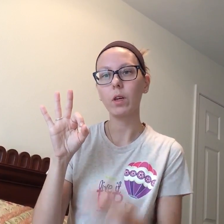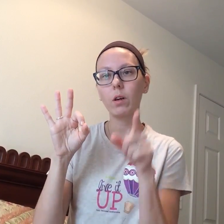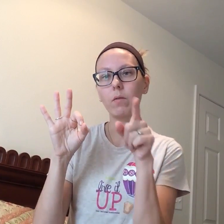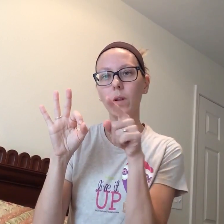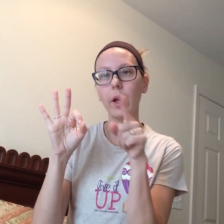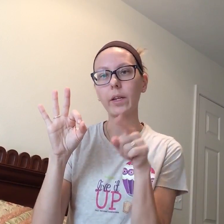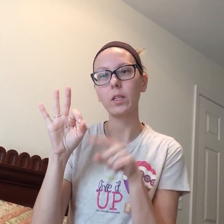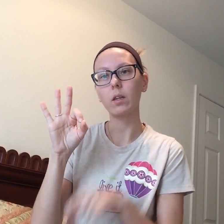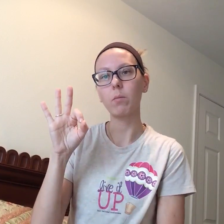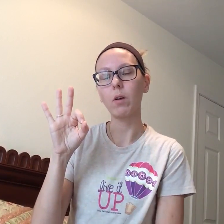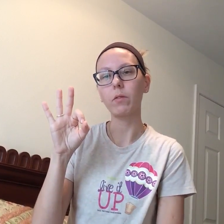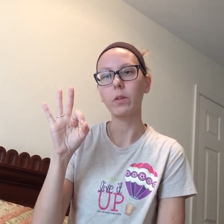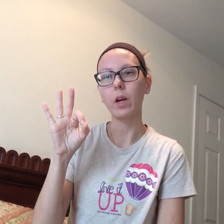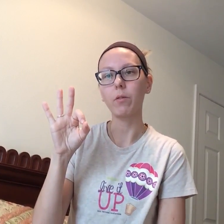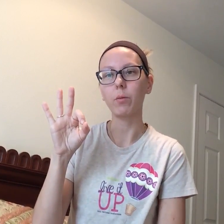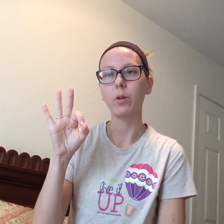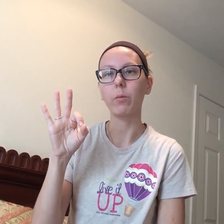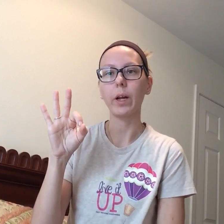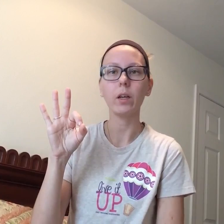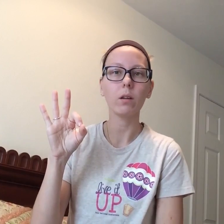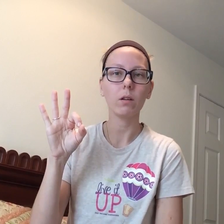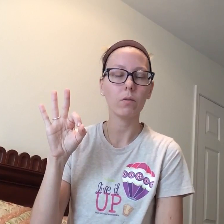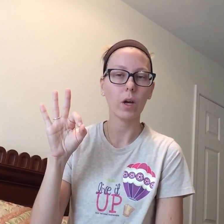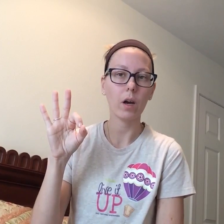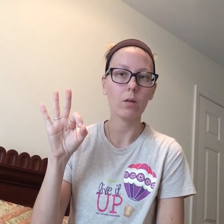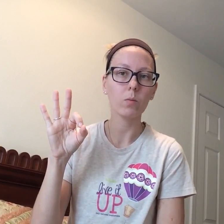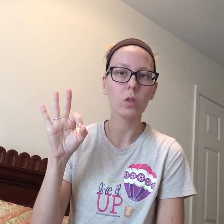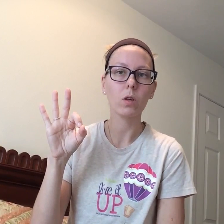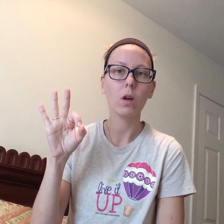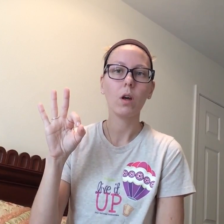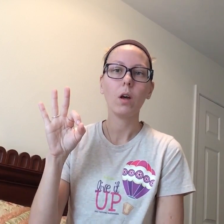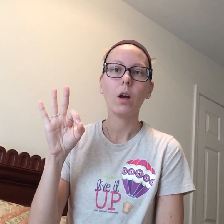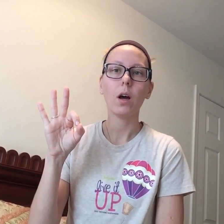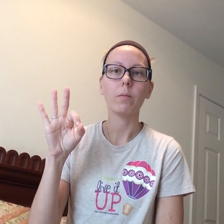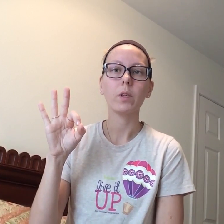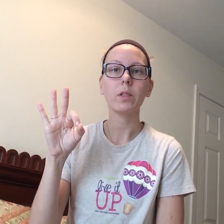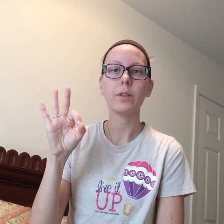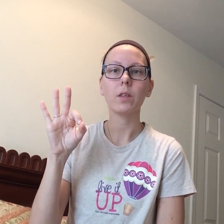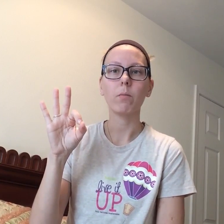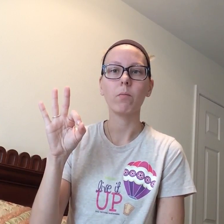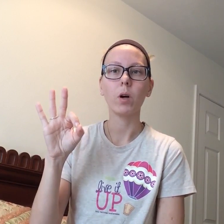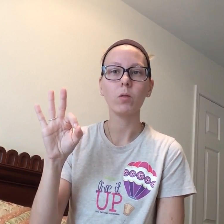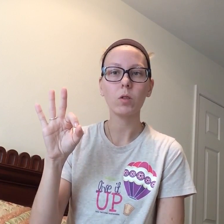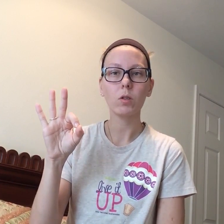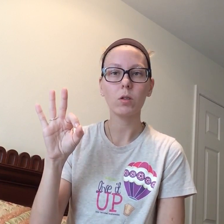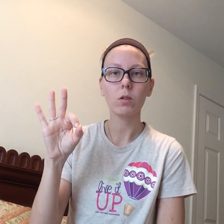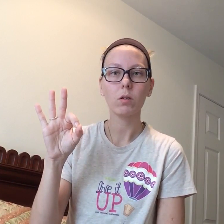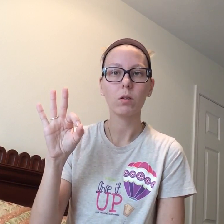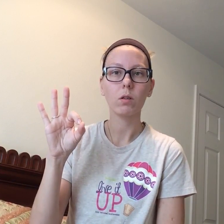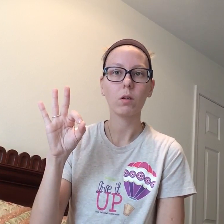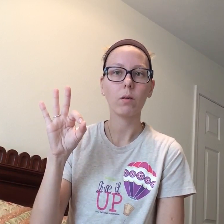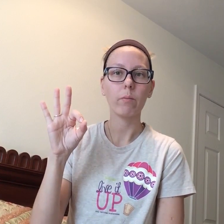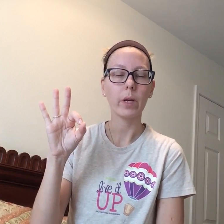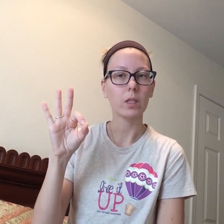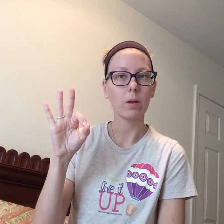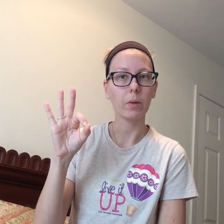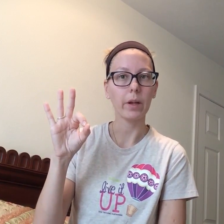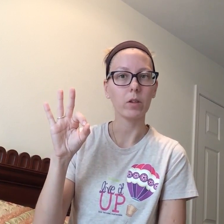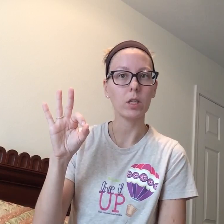think of the lines that come off of an F when you write it, if that helps. This is the most mixed up letter. D